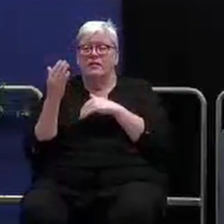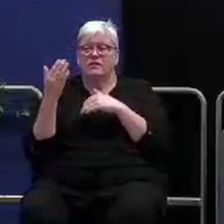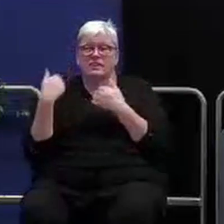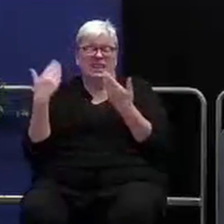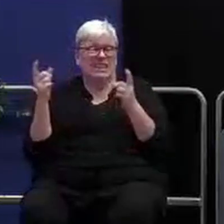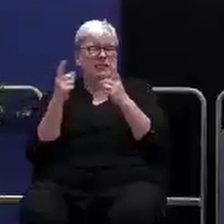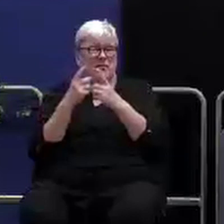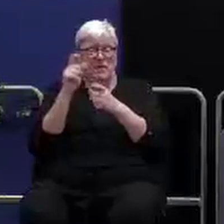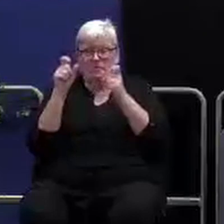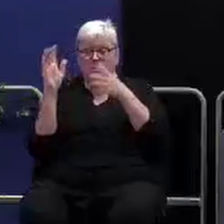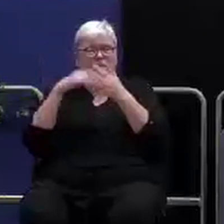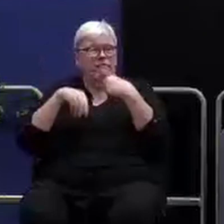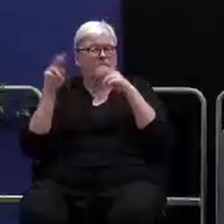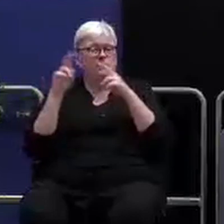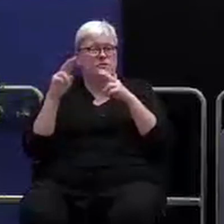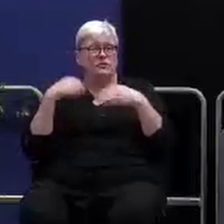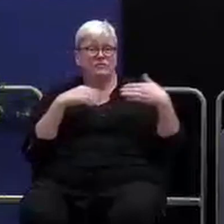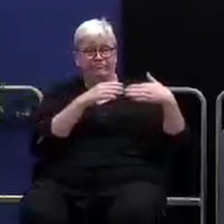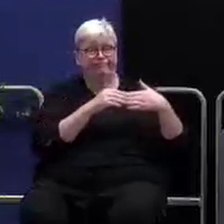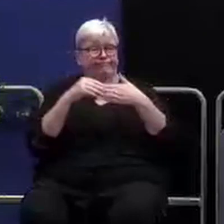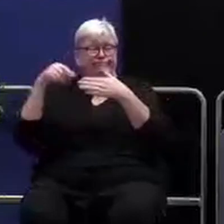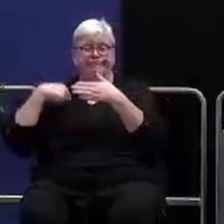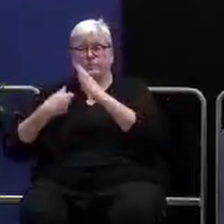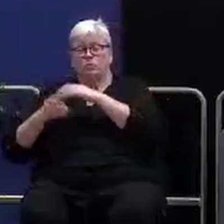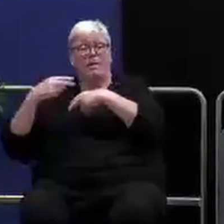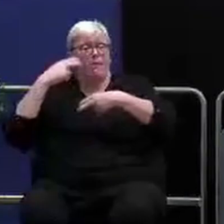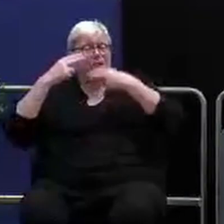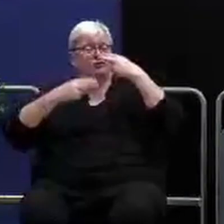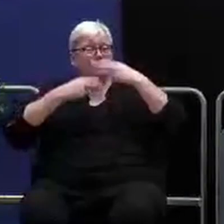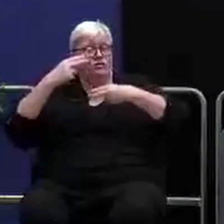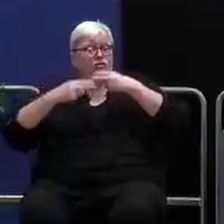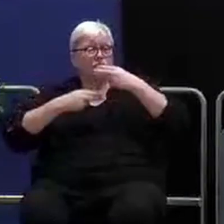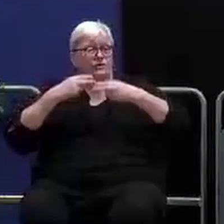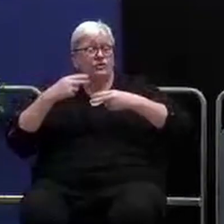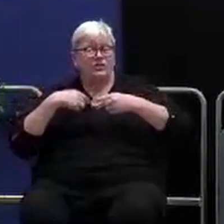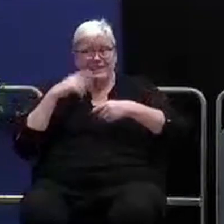he knew from school and dragged me along with them for lunch. In